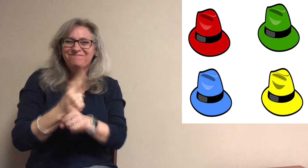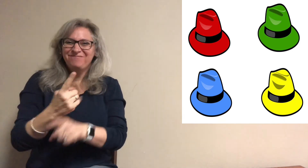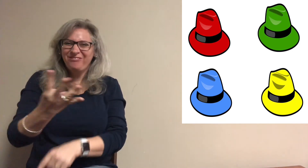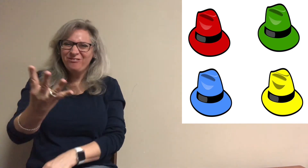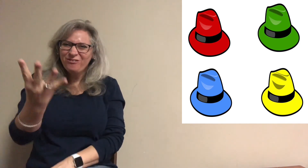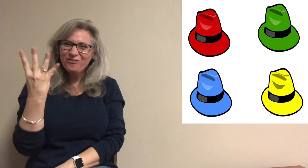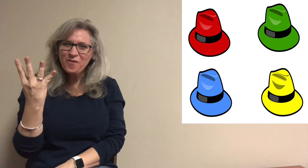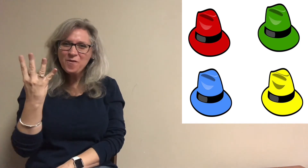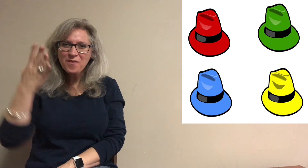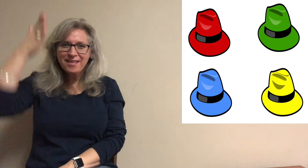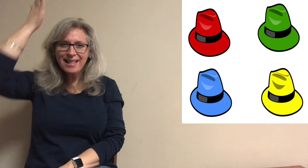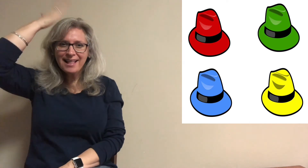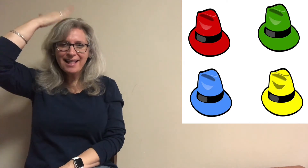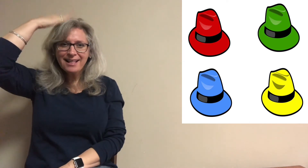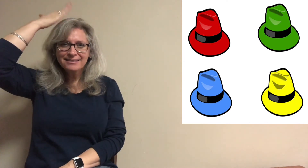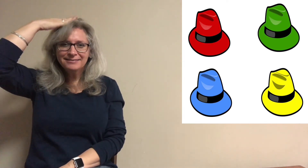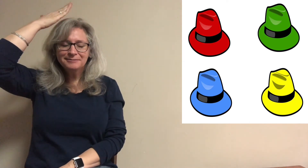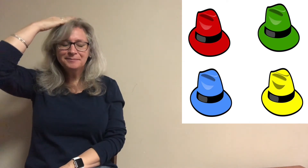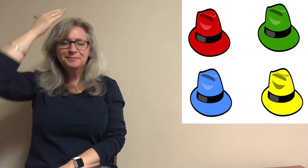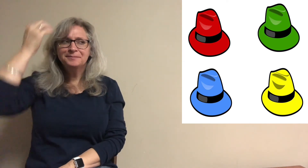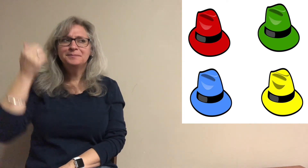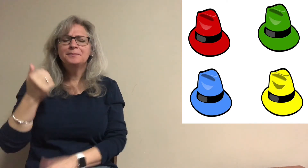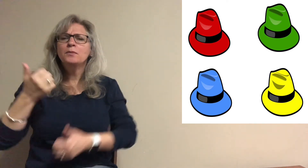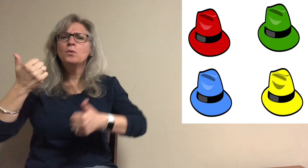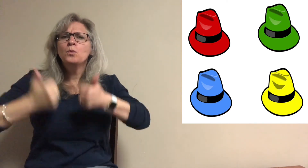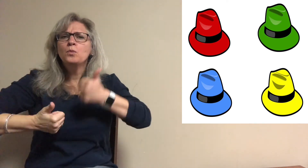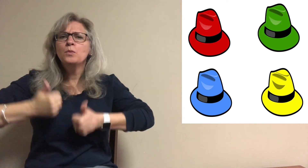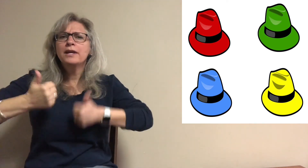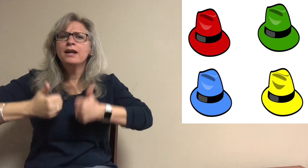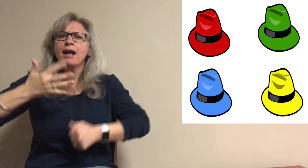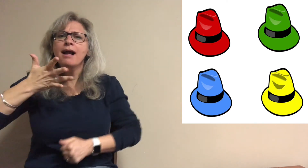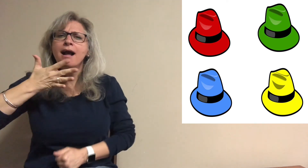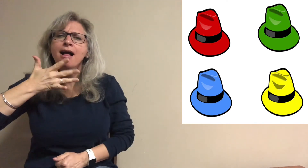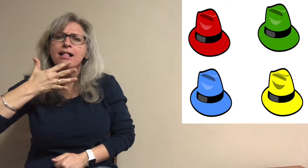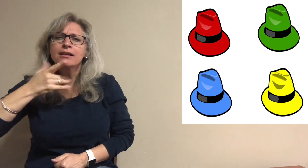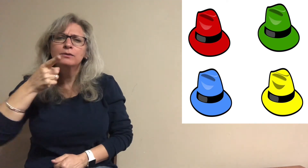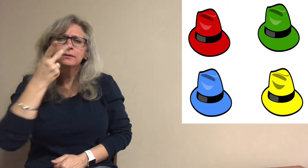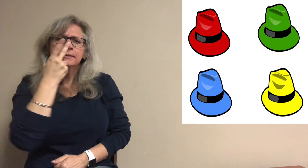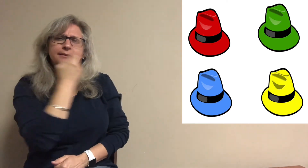right, there are 4 hats. Which colors do you see?